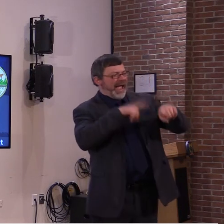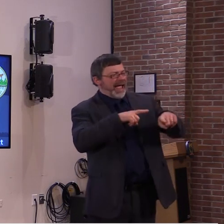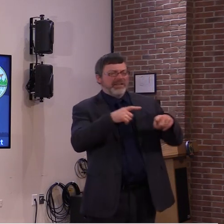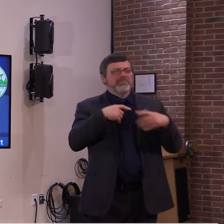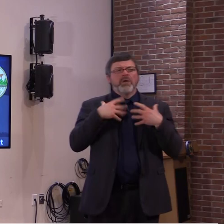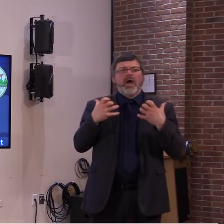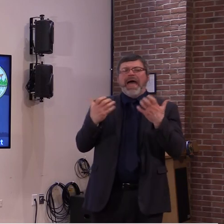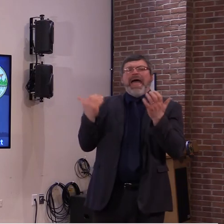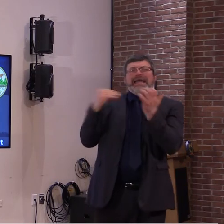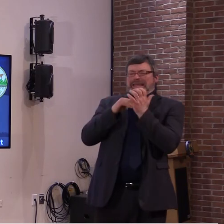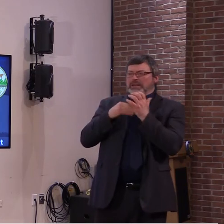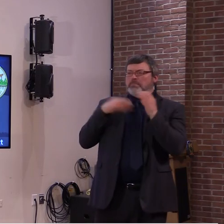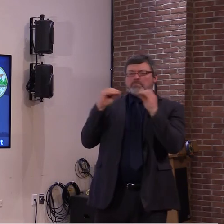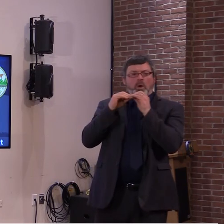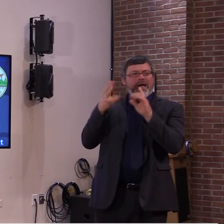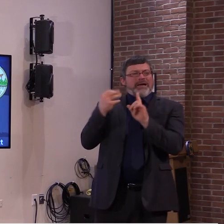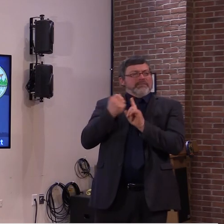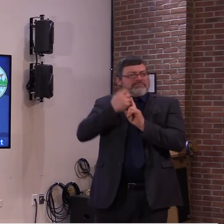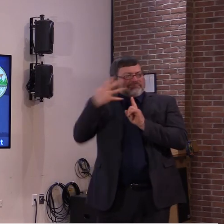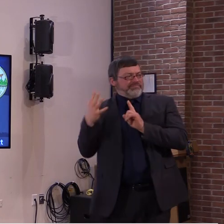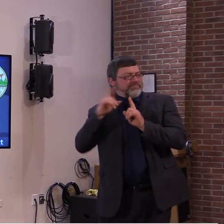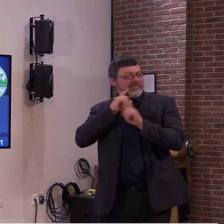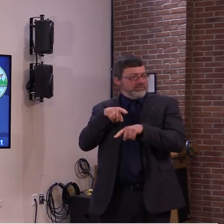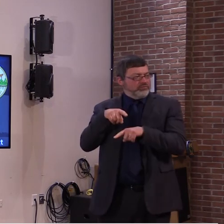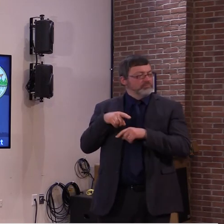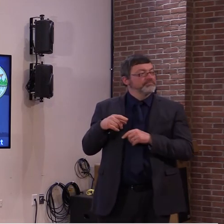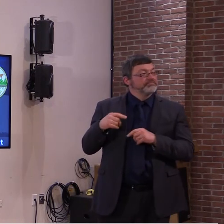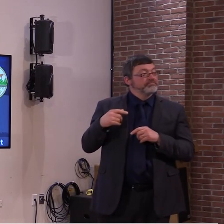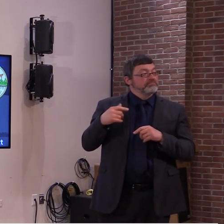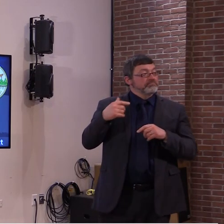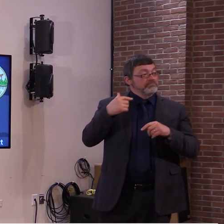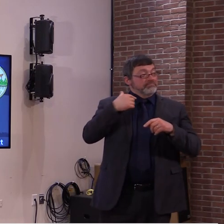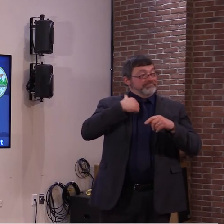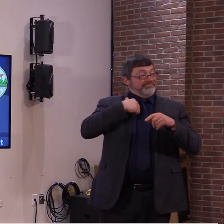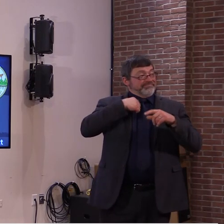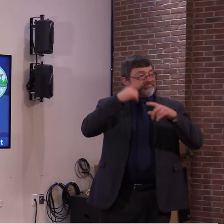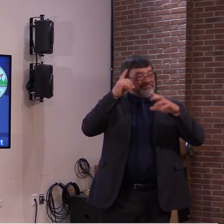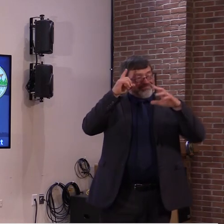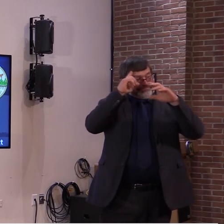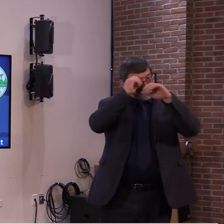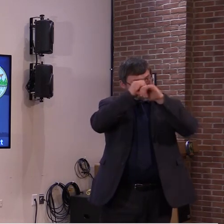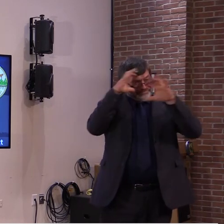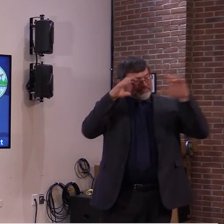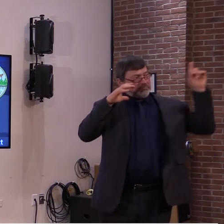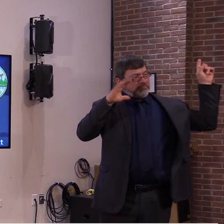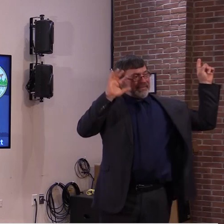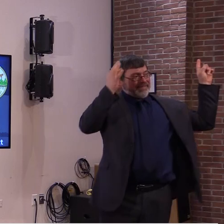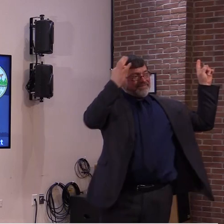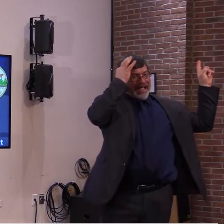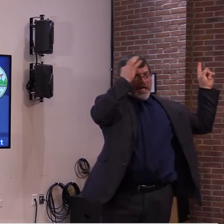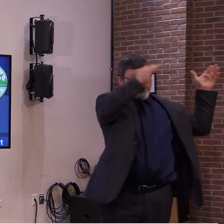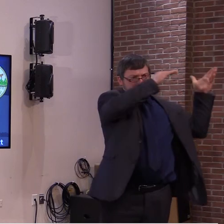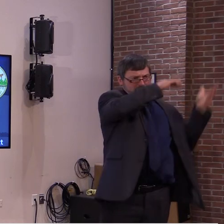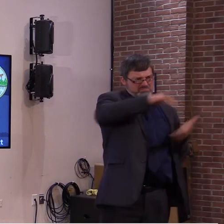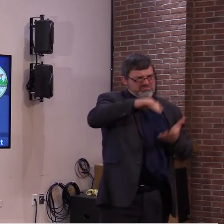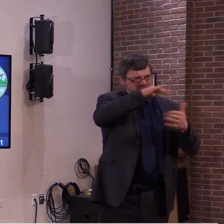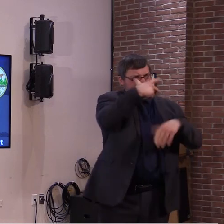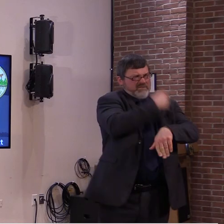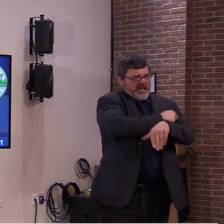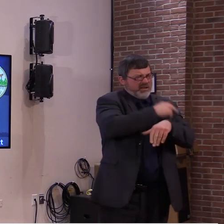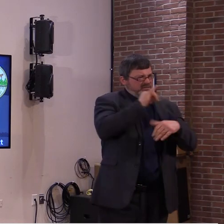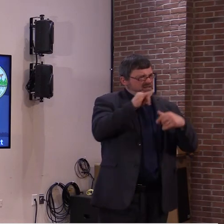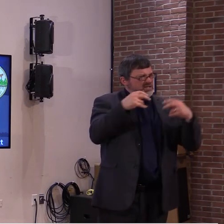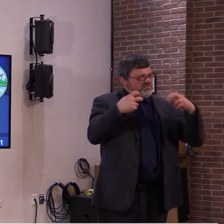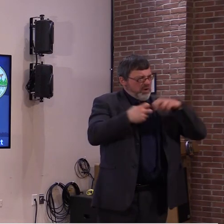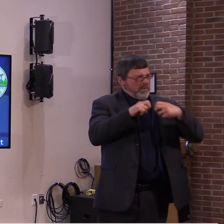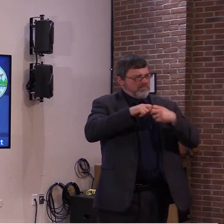I would expect that if it was a federal supply problem, as you've been saying, that we would then see a higher percentage of our vaccines already distributed, and for